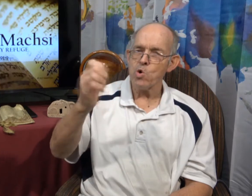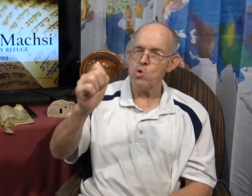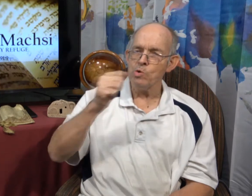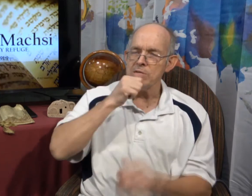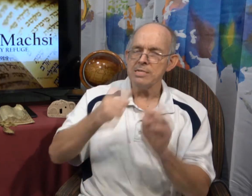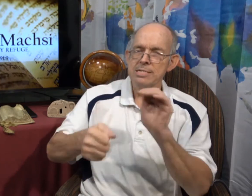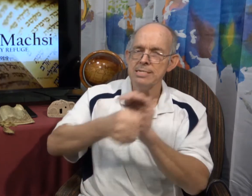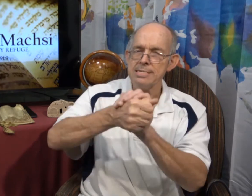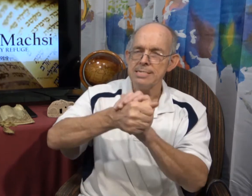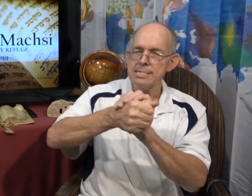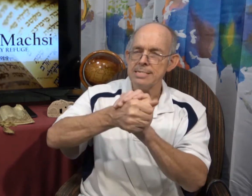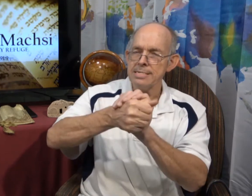refuge.